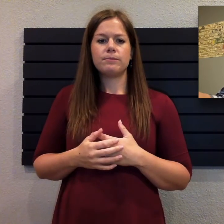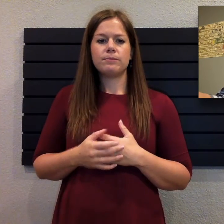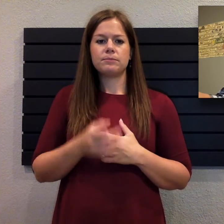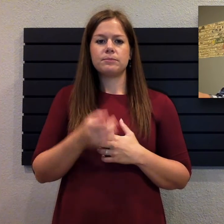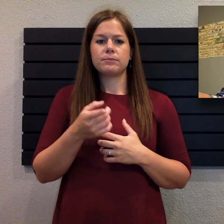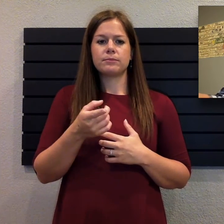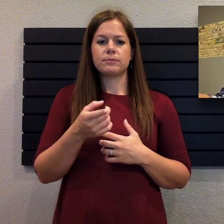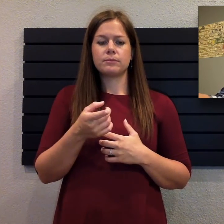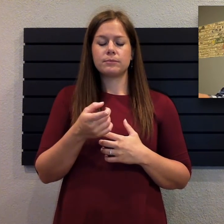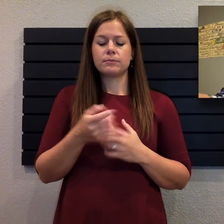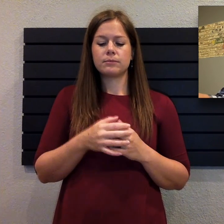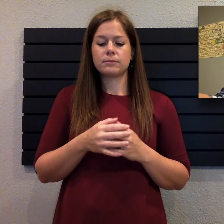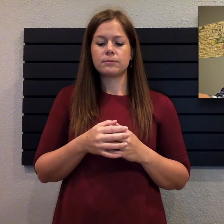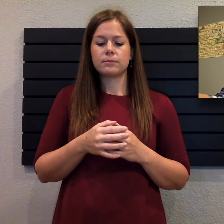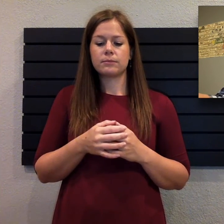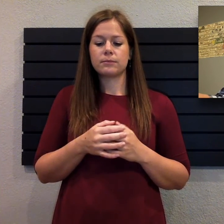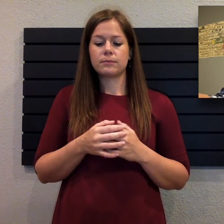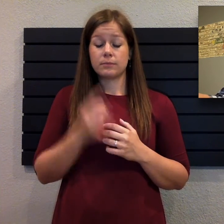we want